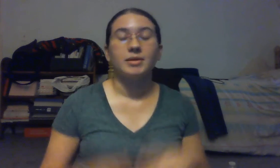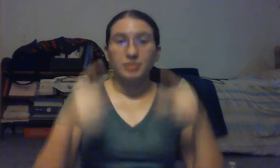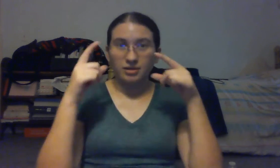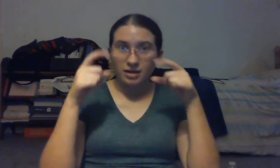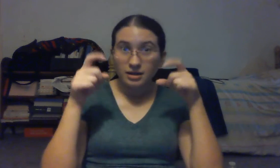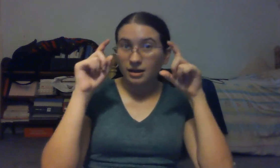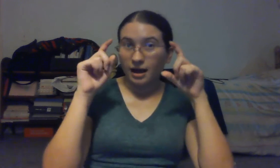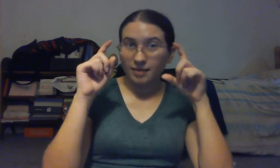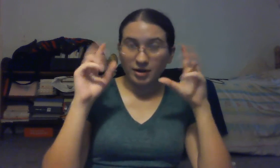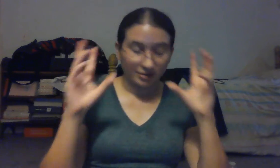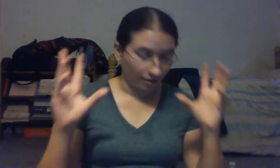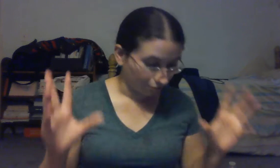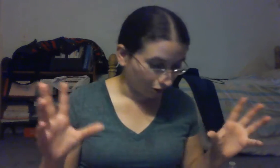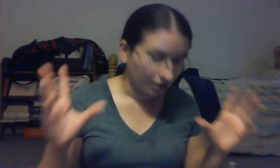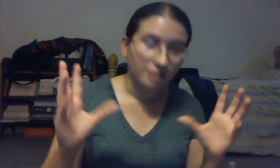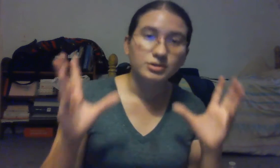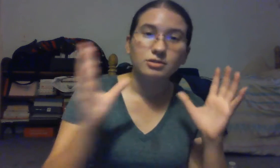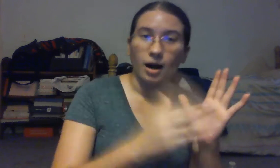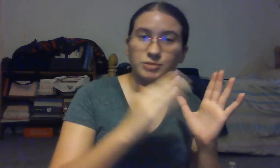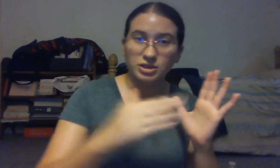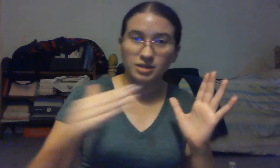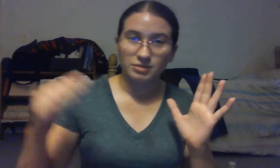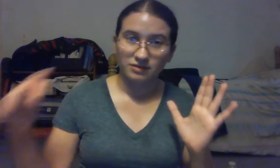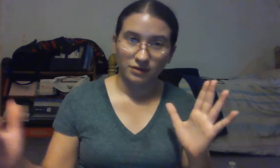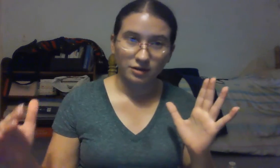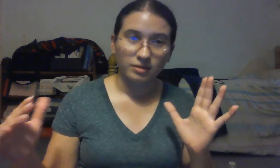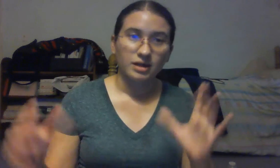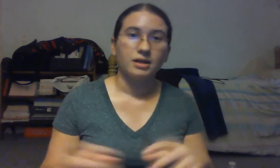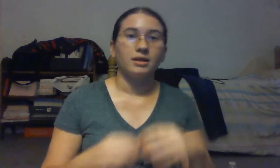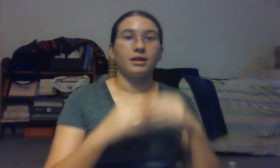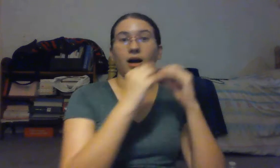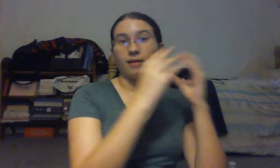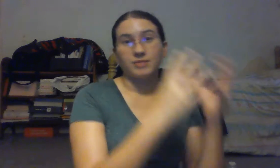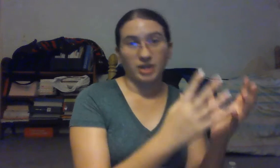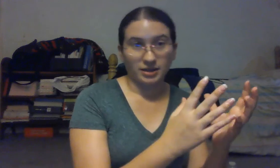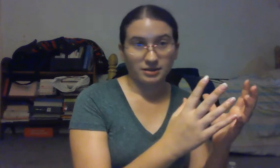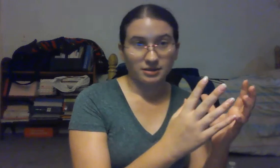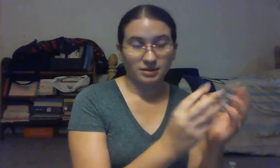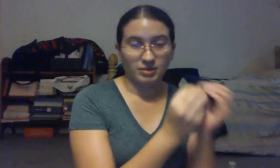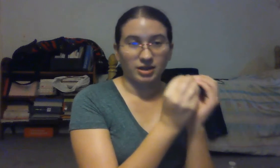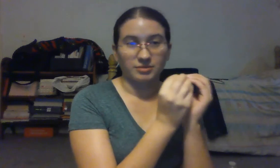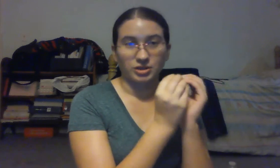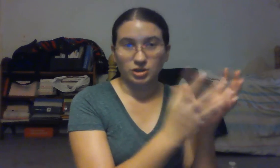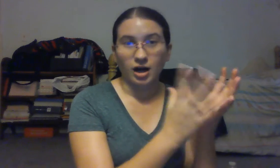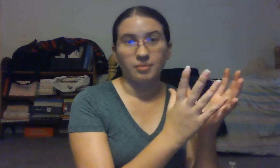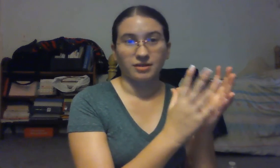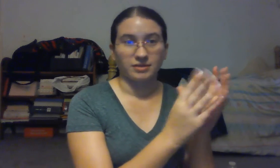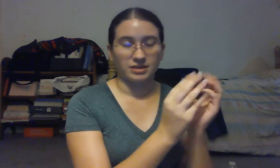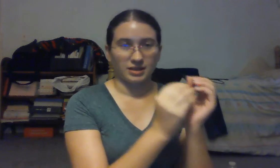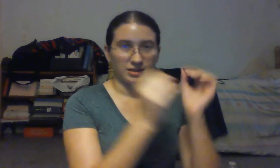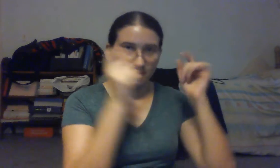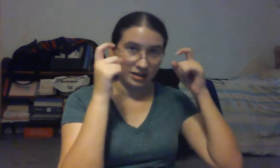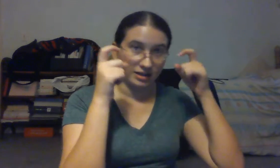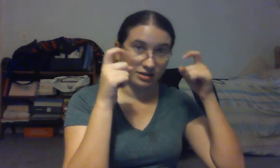Remember, a little eyebrows up. When it comes to object, subject, verb, the object becomes the topic of the sentence, and it's